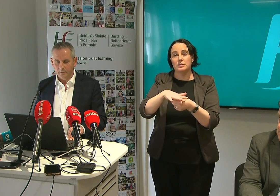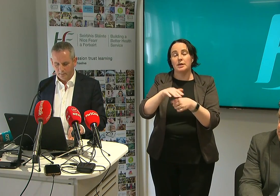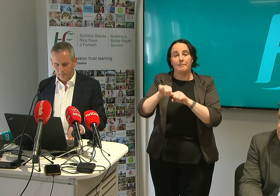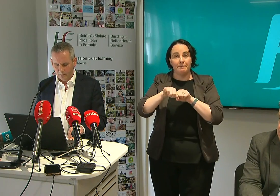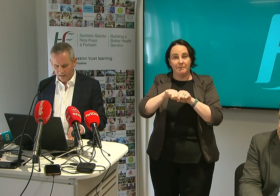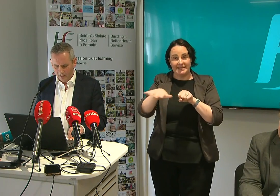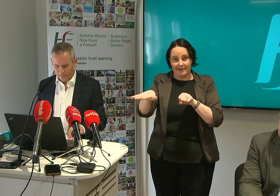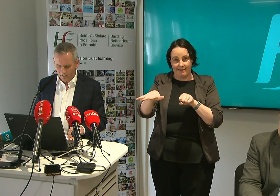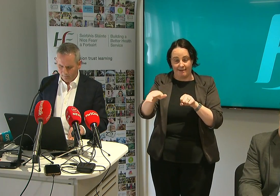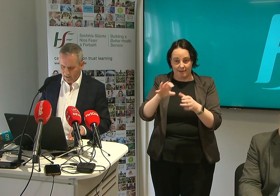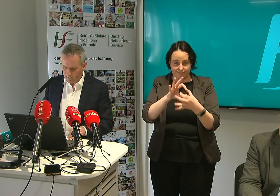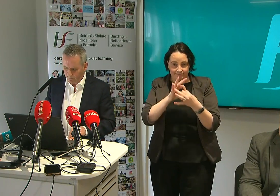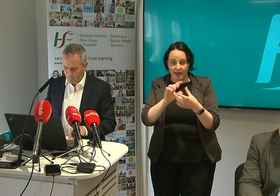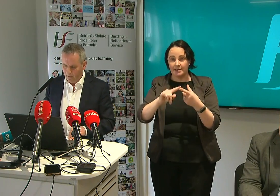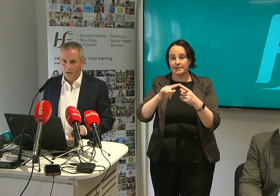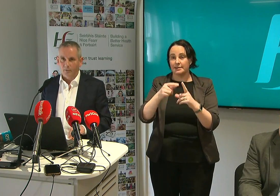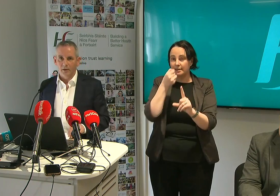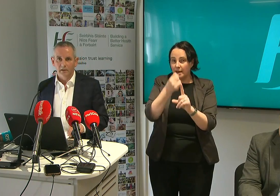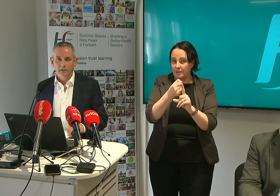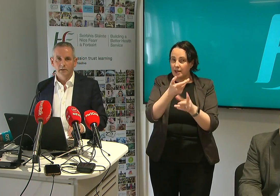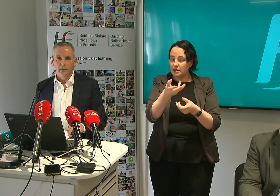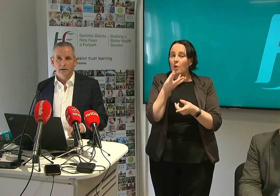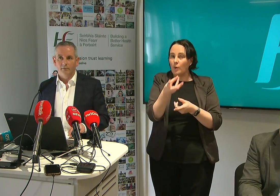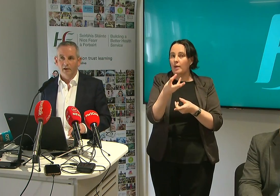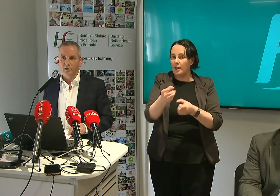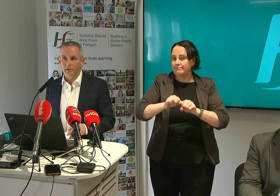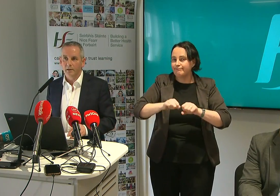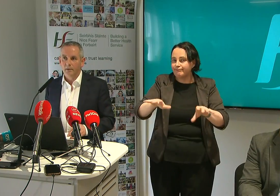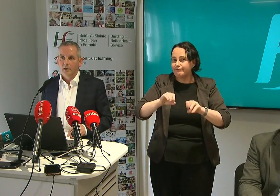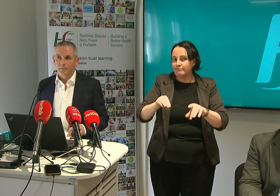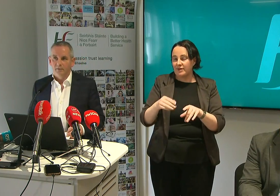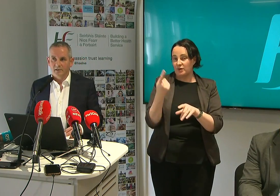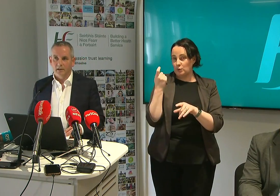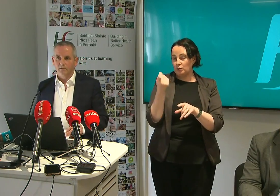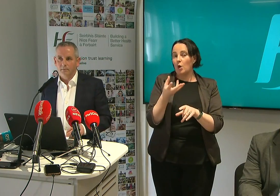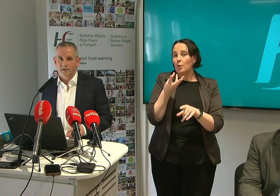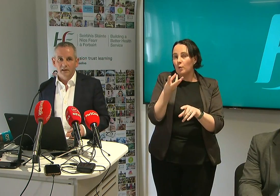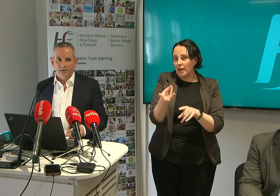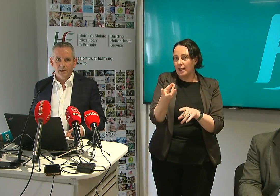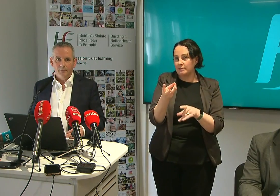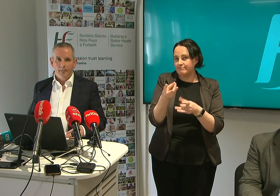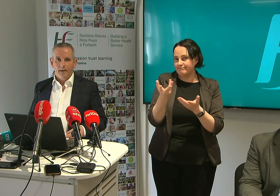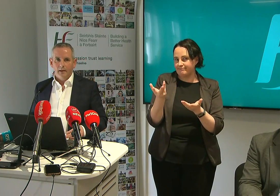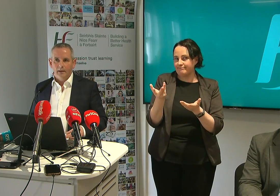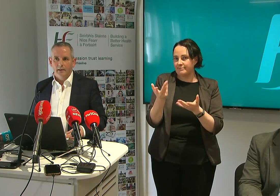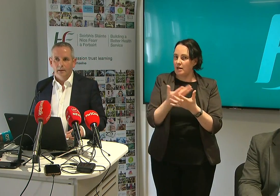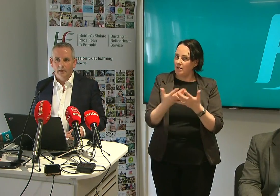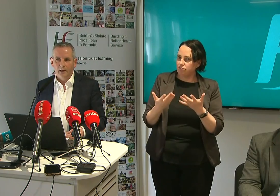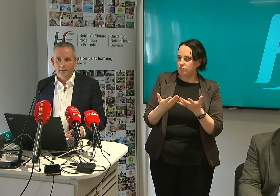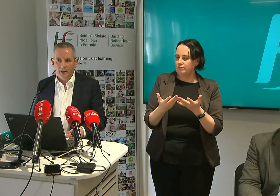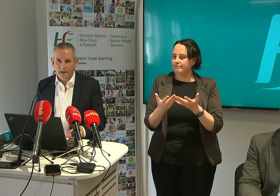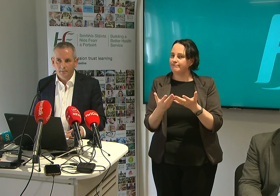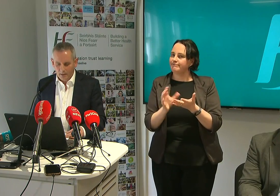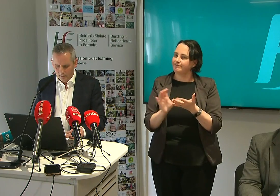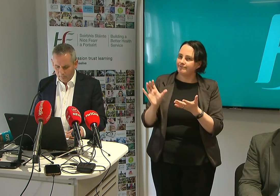media engagements and campaigns. And we will, very shortly, be investing significantly